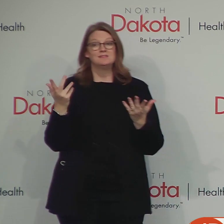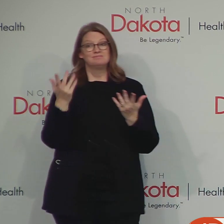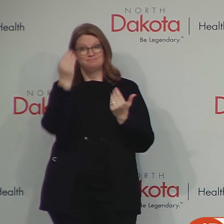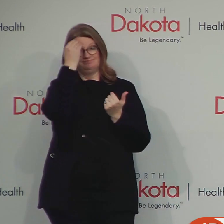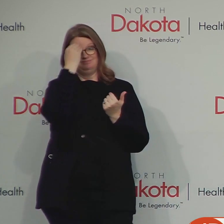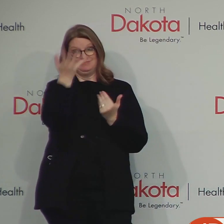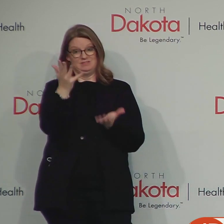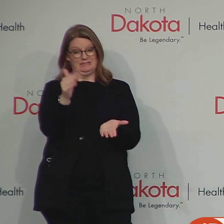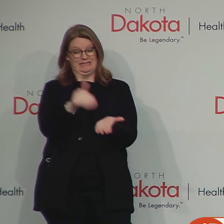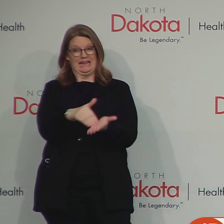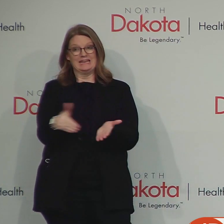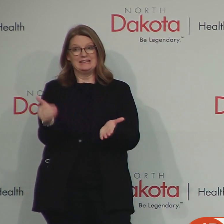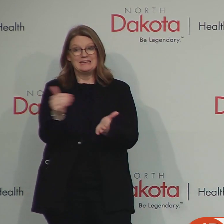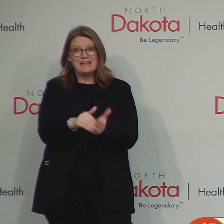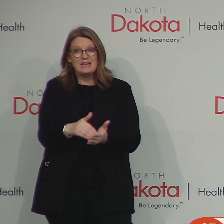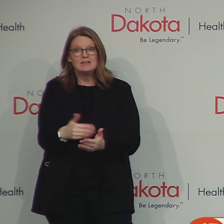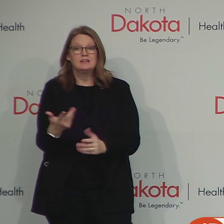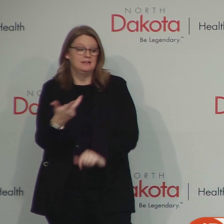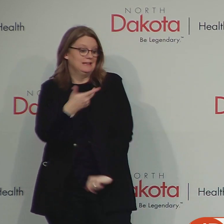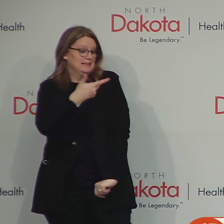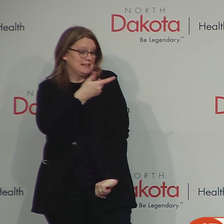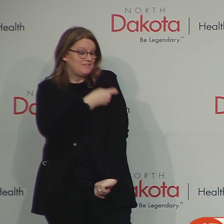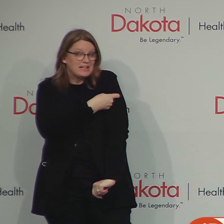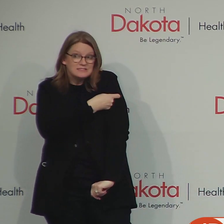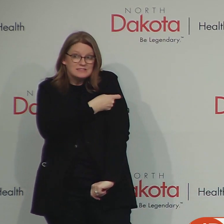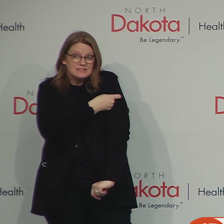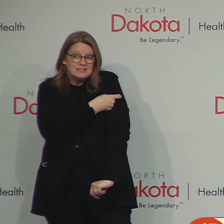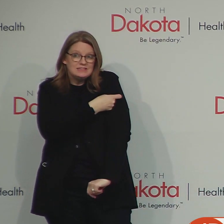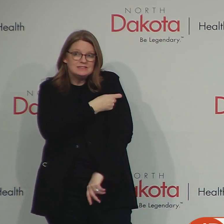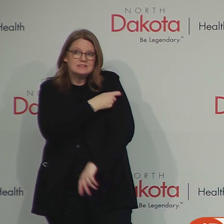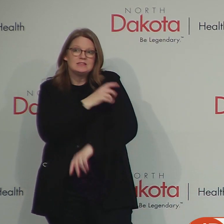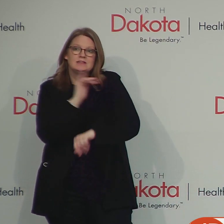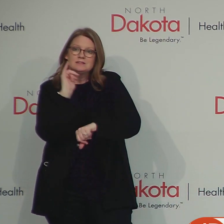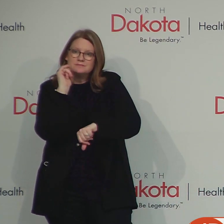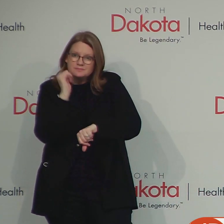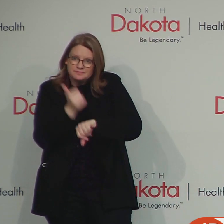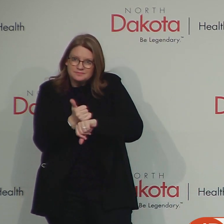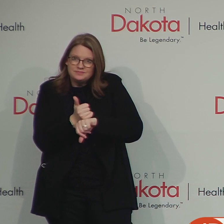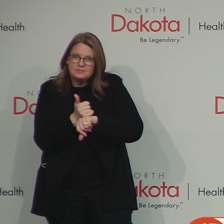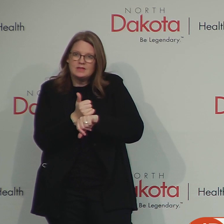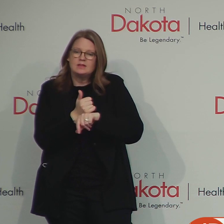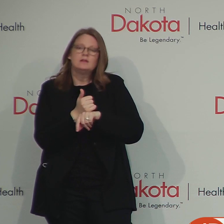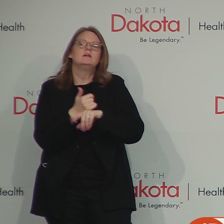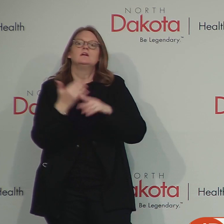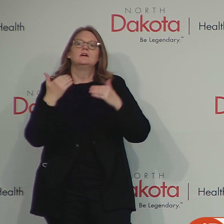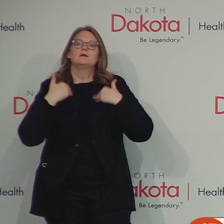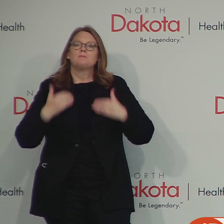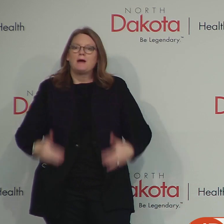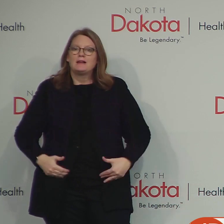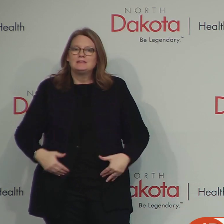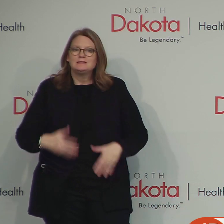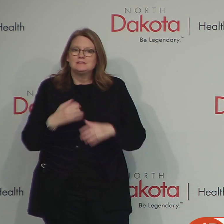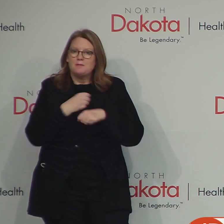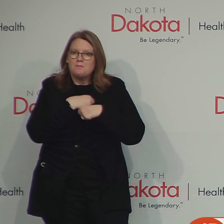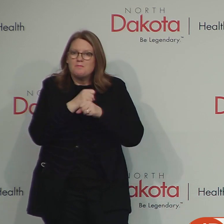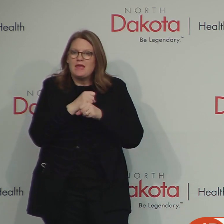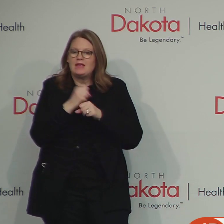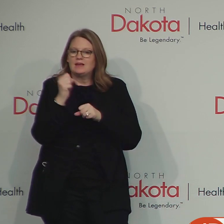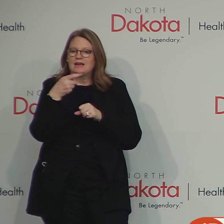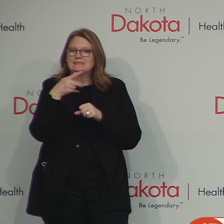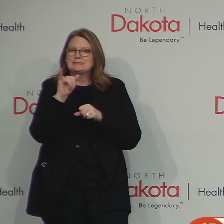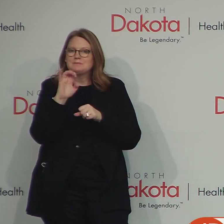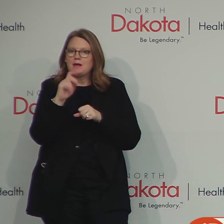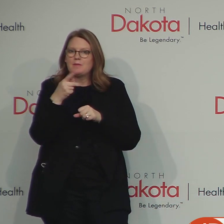before, these new vaccines are designed to cause your body to produce spike proteins, which mimic